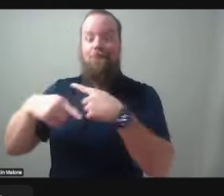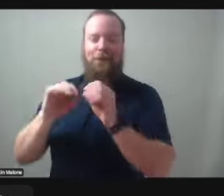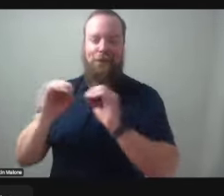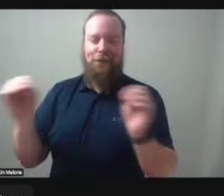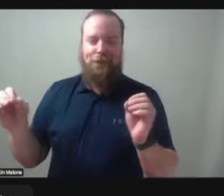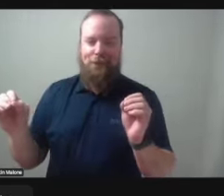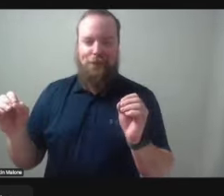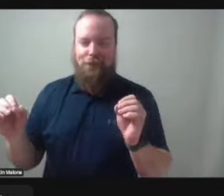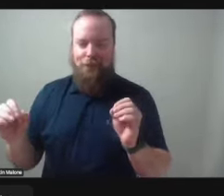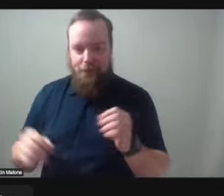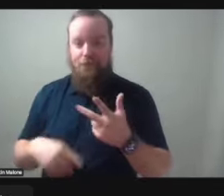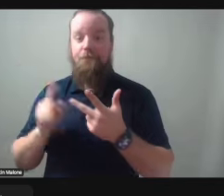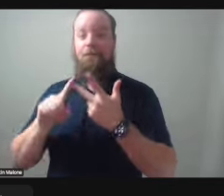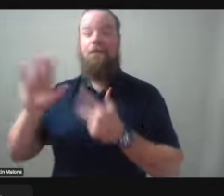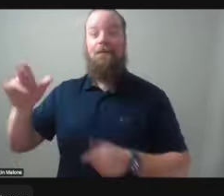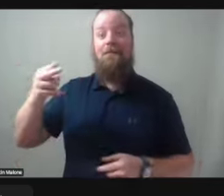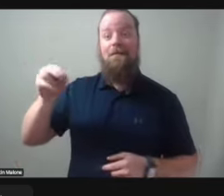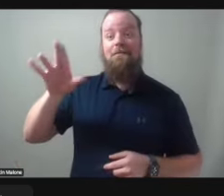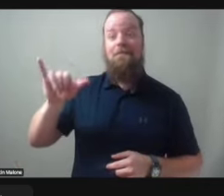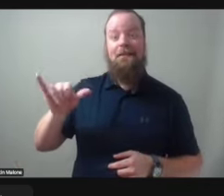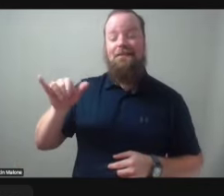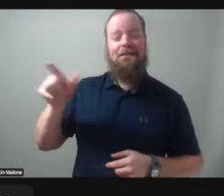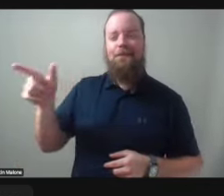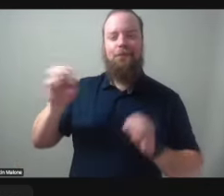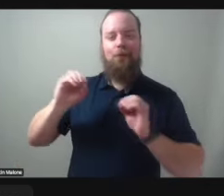not know sign language. And